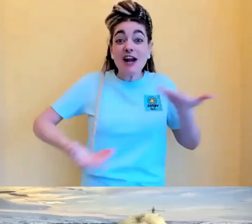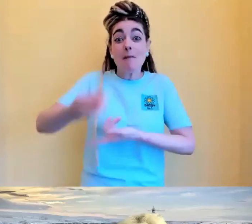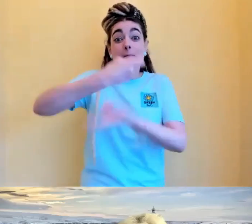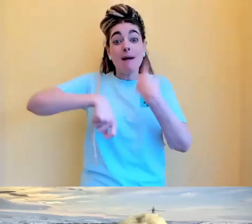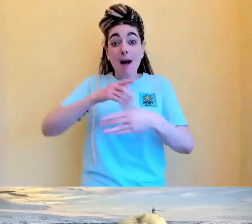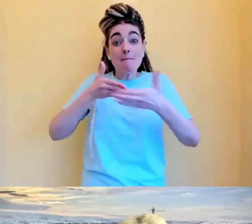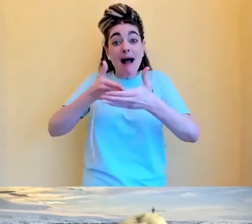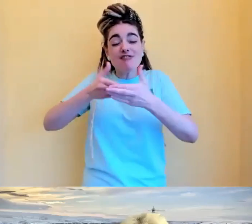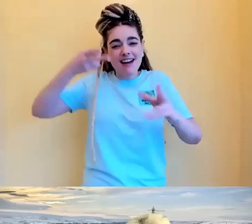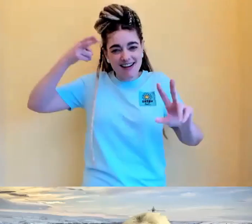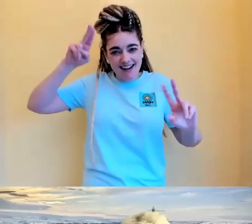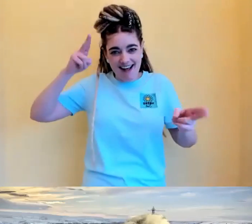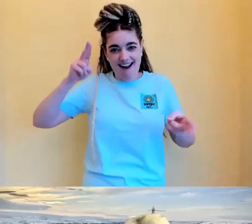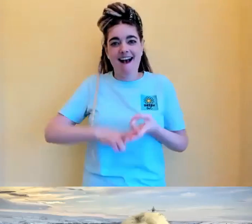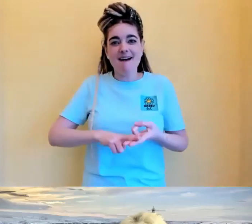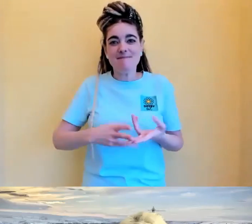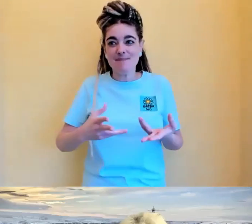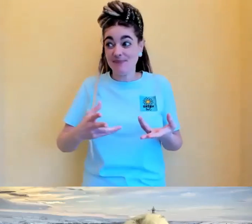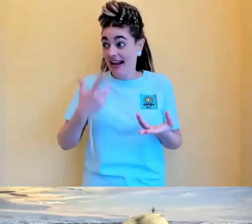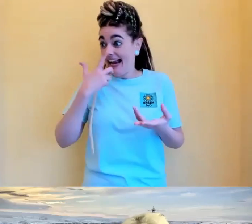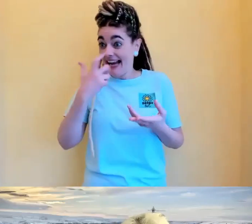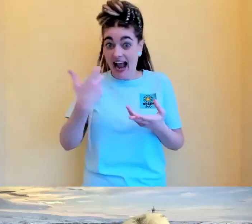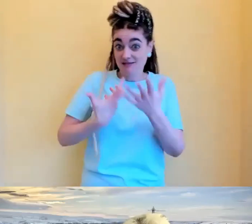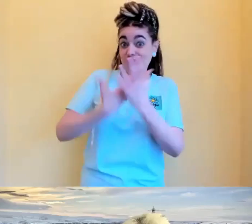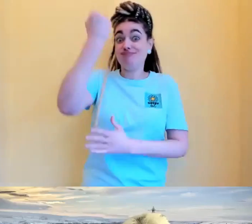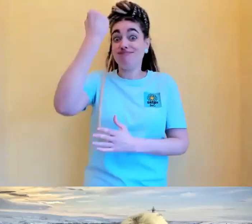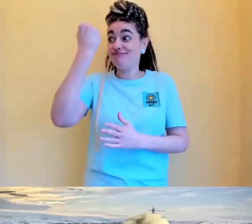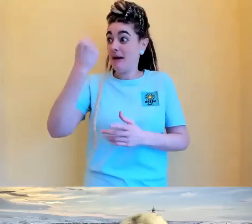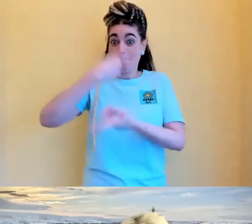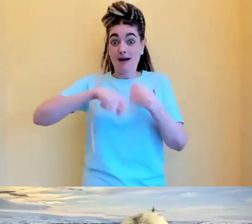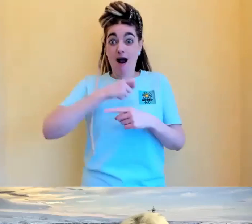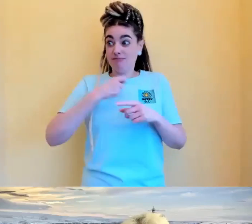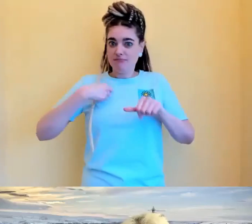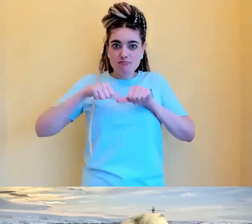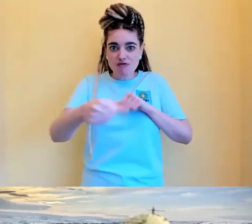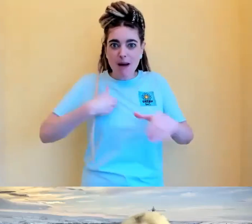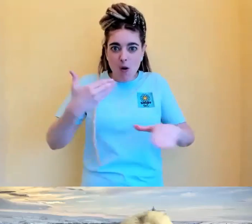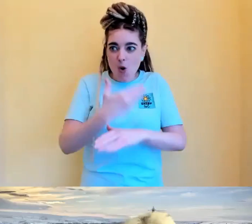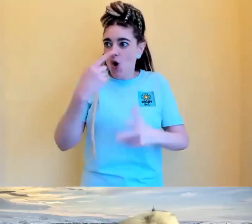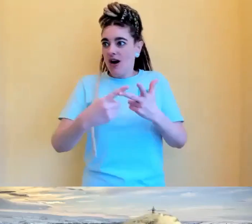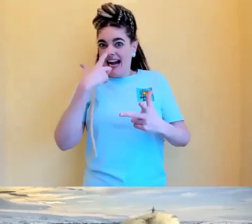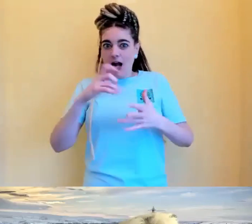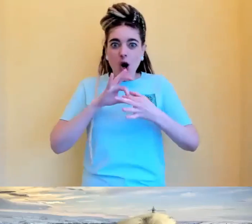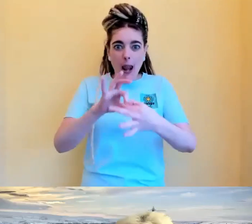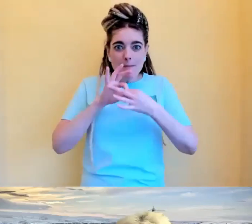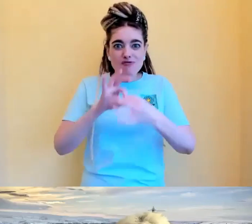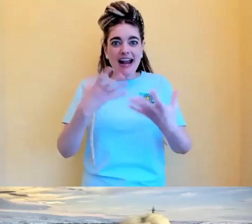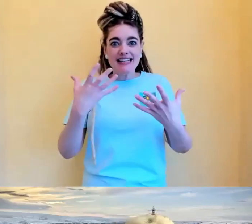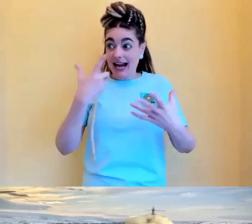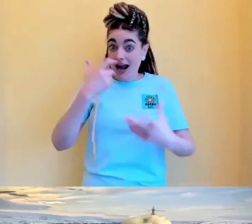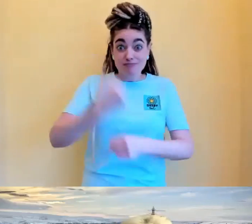around getting work programmed and collaborating with each other in a productive way. That sort of drives the point home as